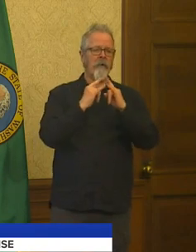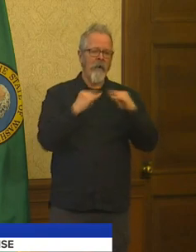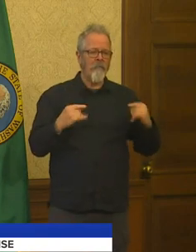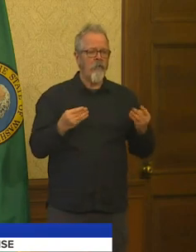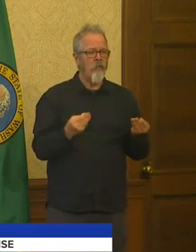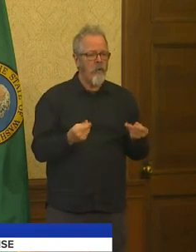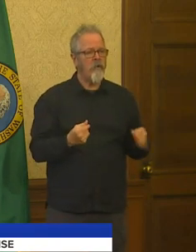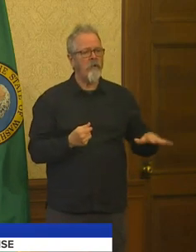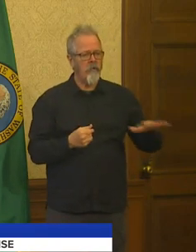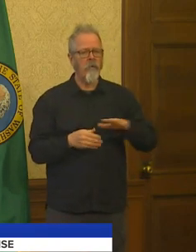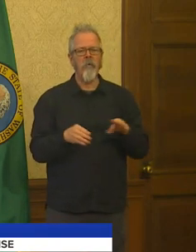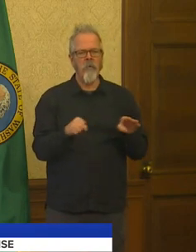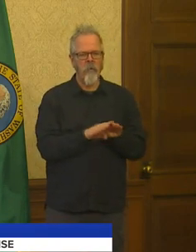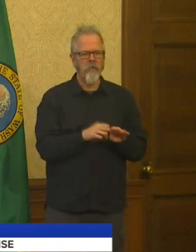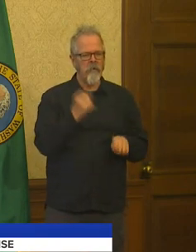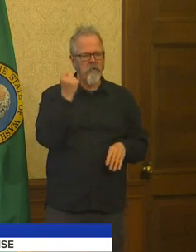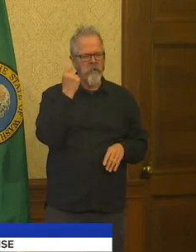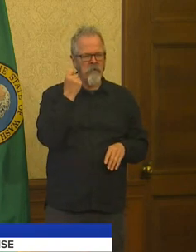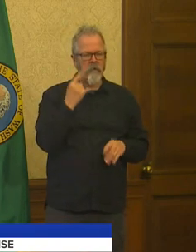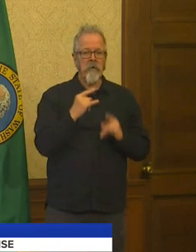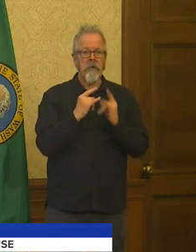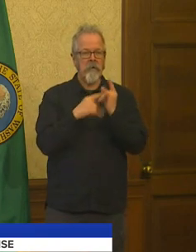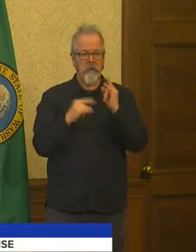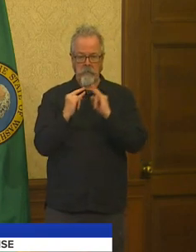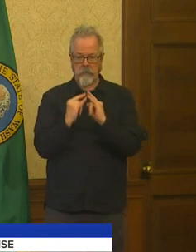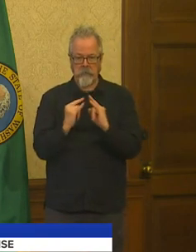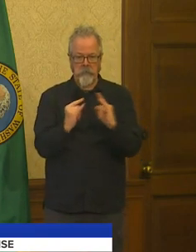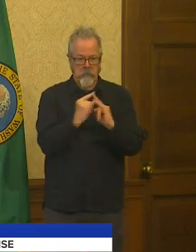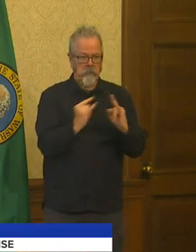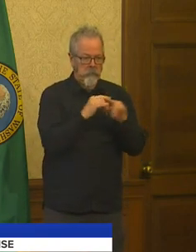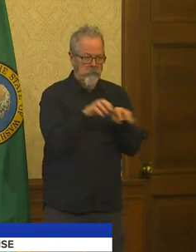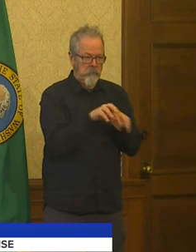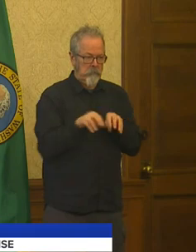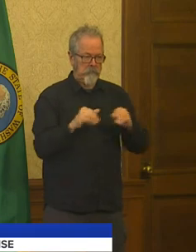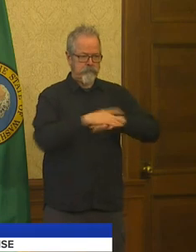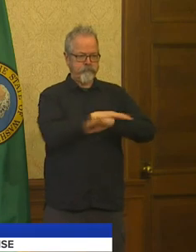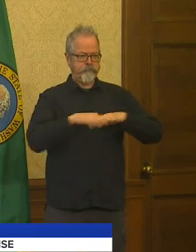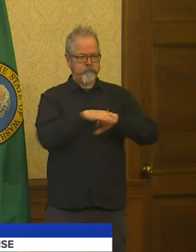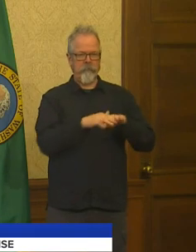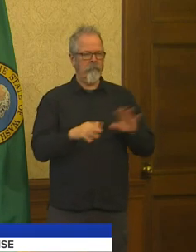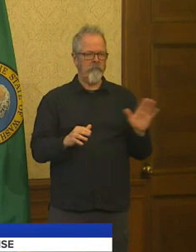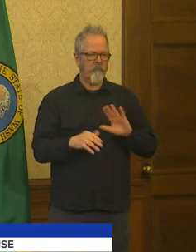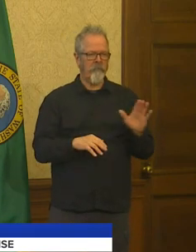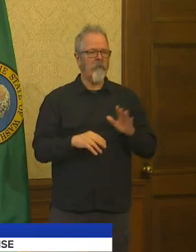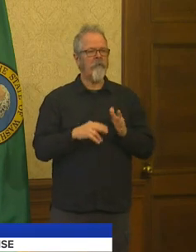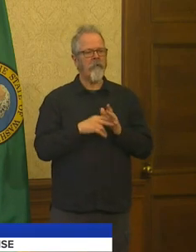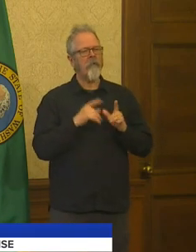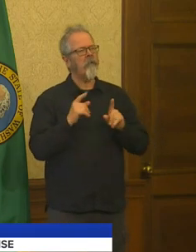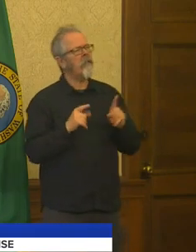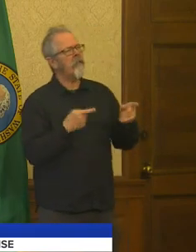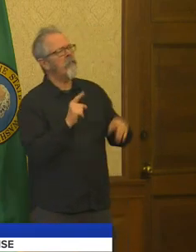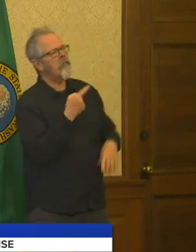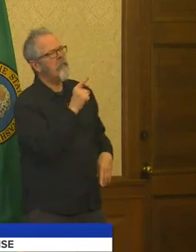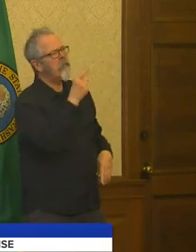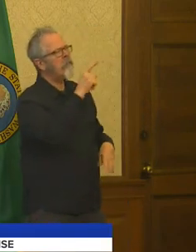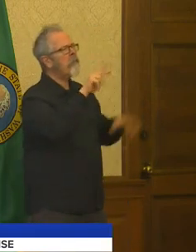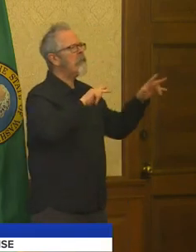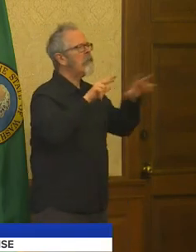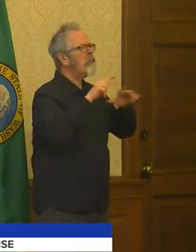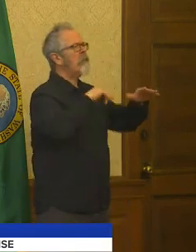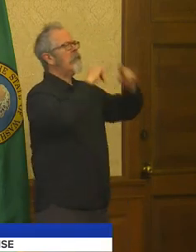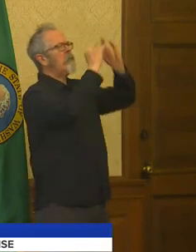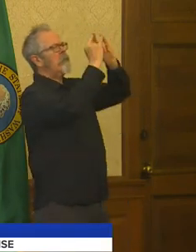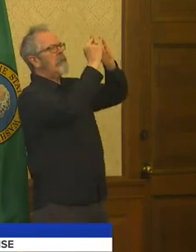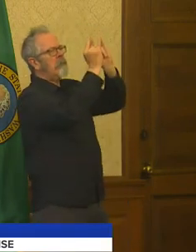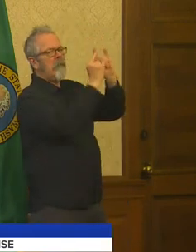Don, do you want to answer that camping question? Sure. Camping will be closed, and that's primitive and developed campsites,